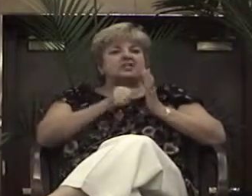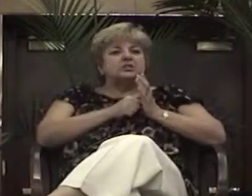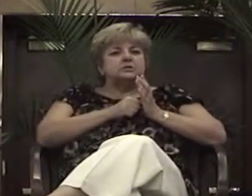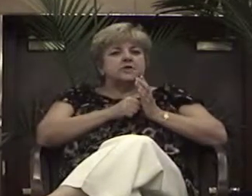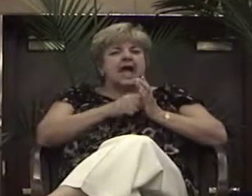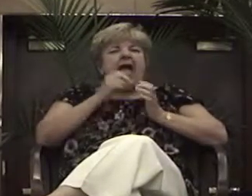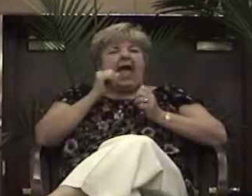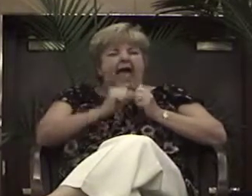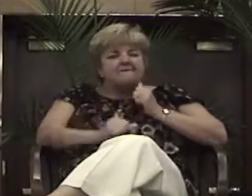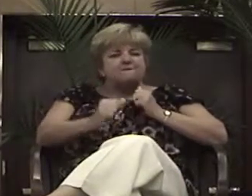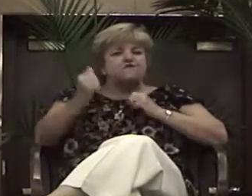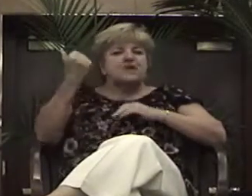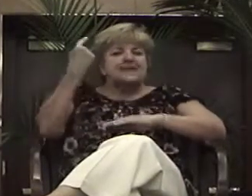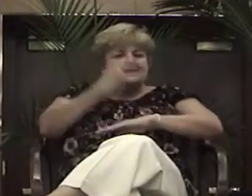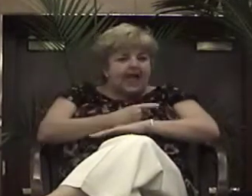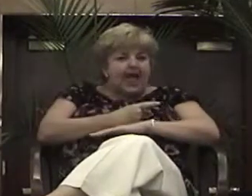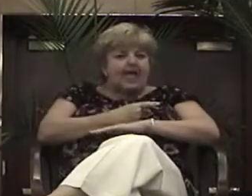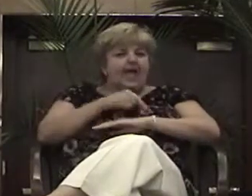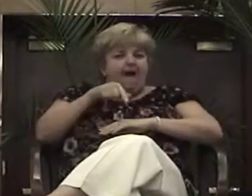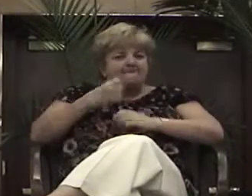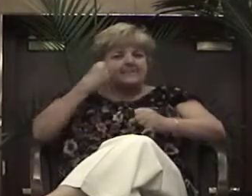of the year. There are no exceptions.